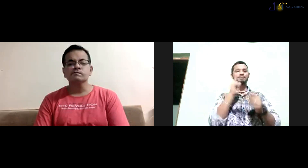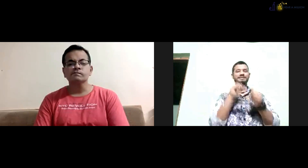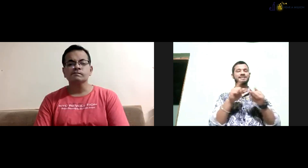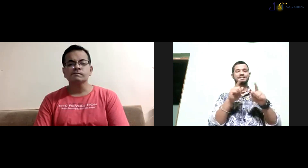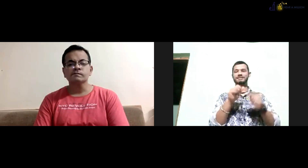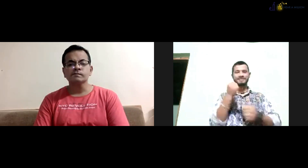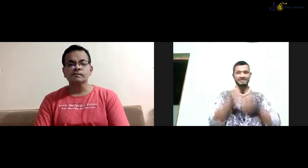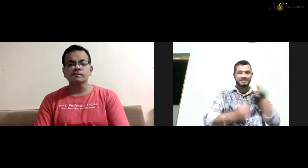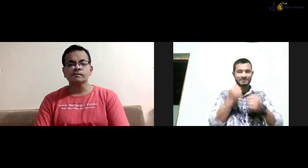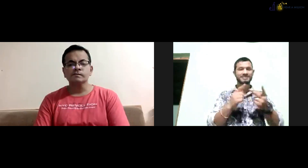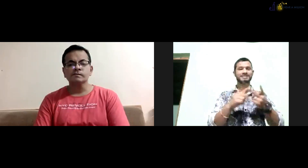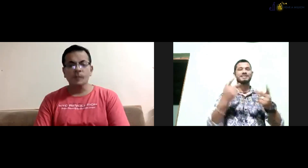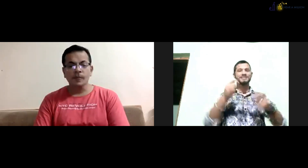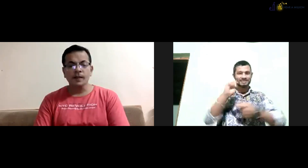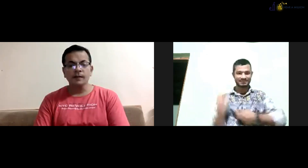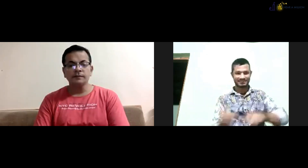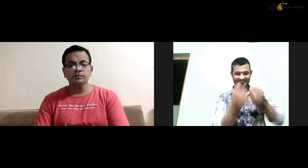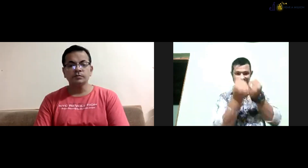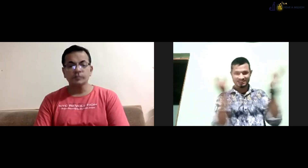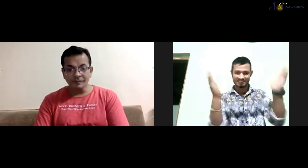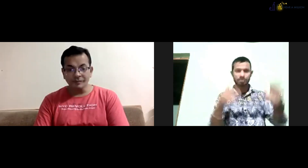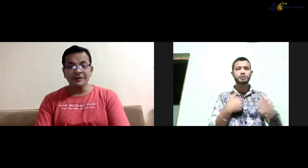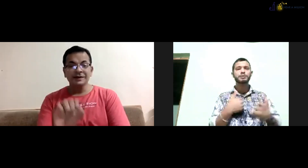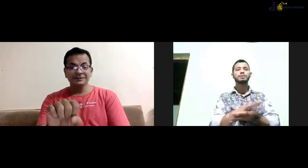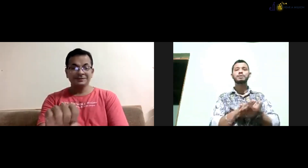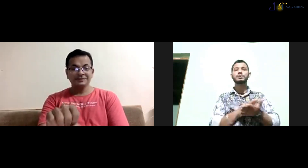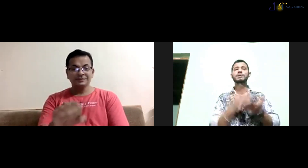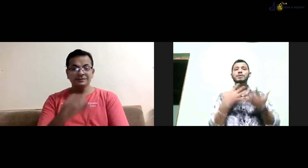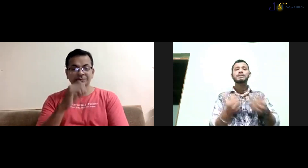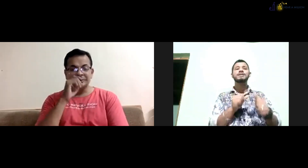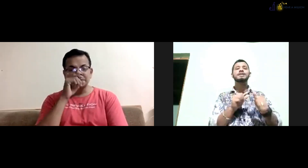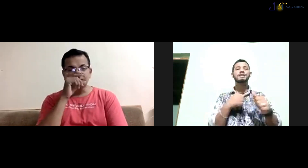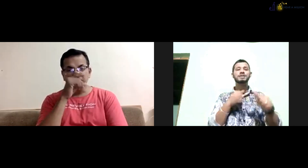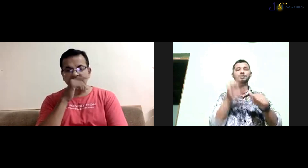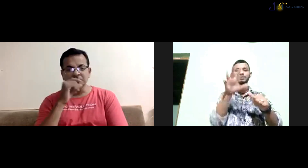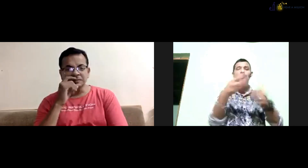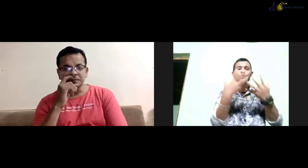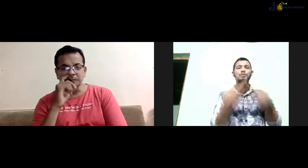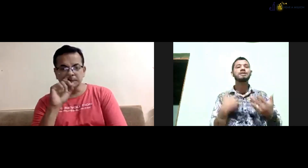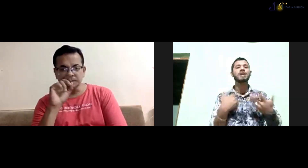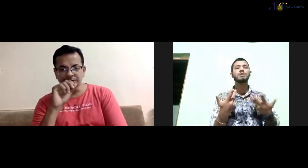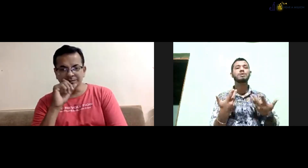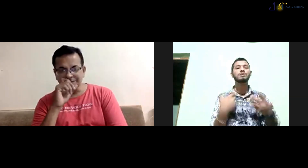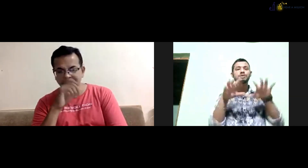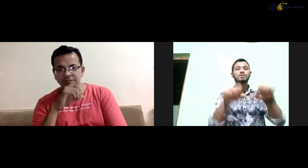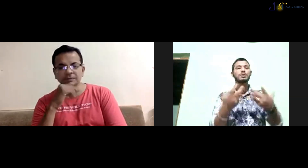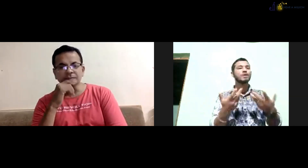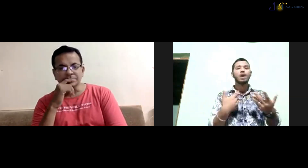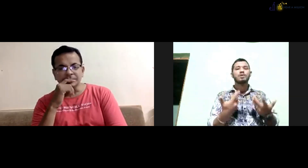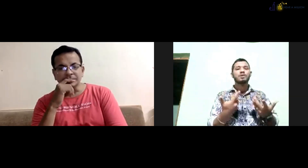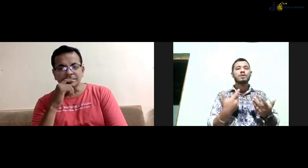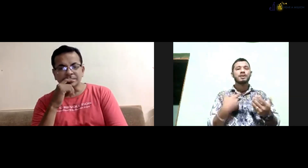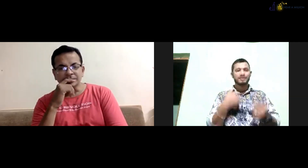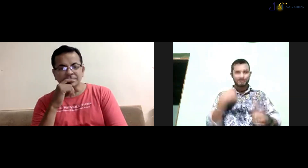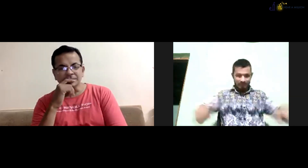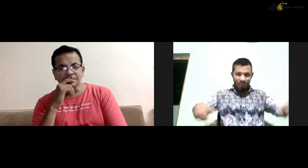want to enjoy. I want to play. For example, I want to take the participant in sports. I want to play cricket. So I want